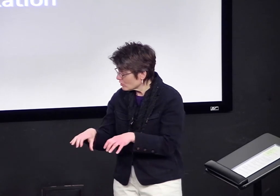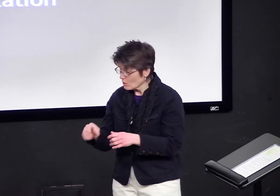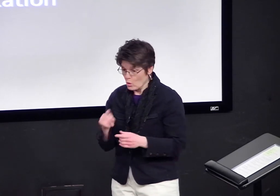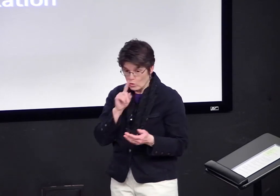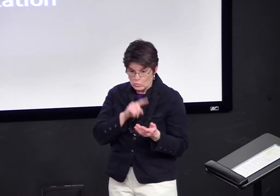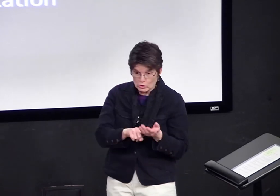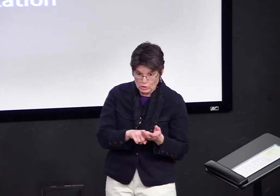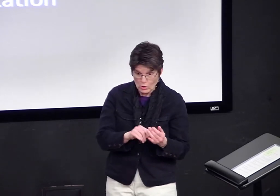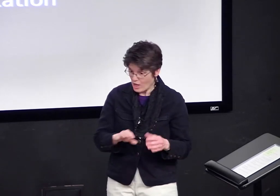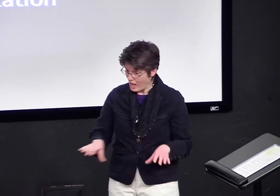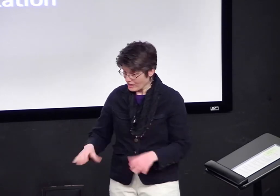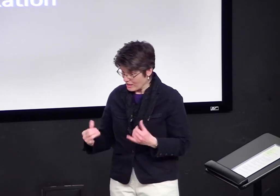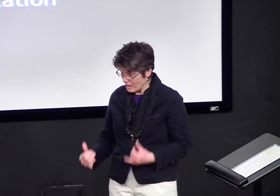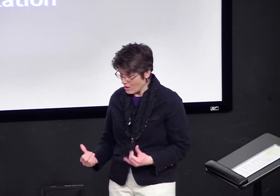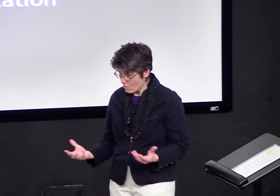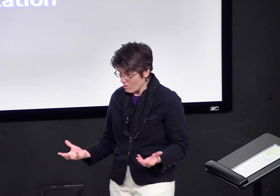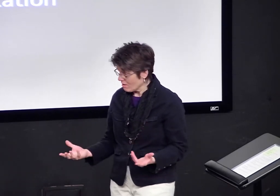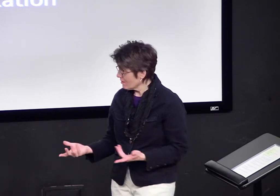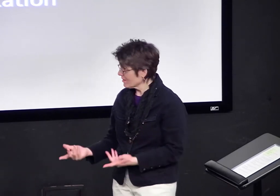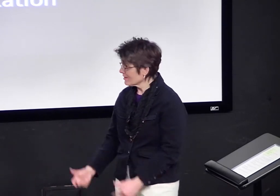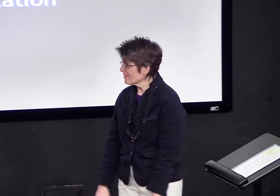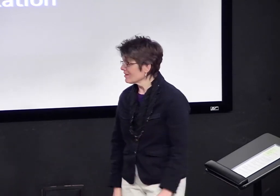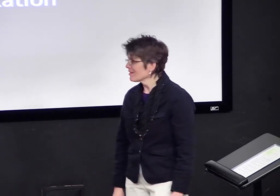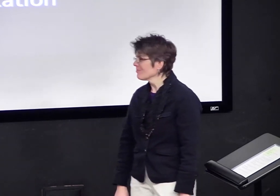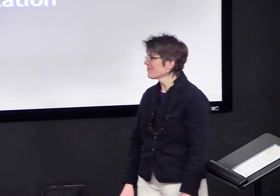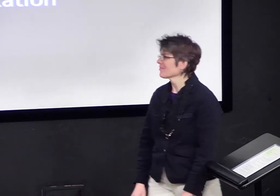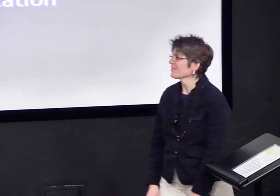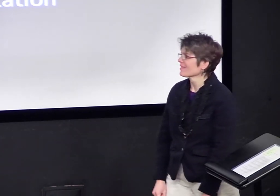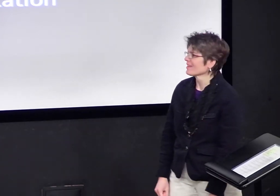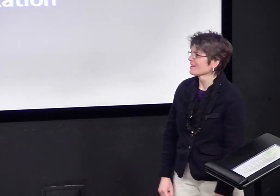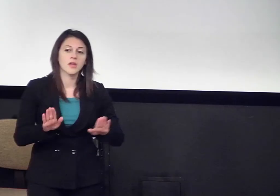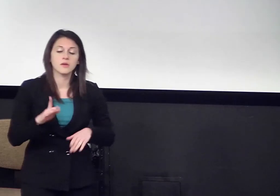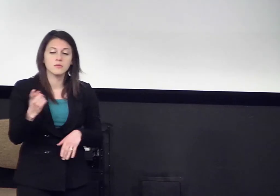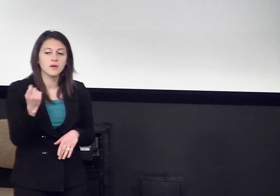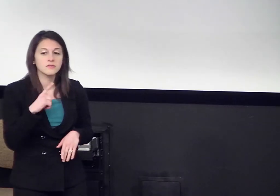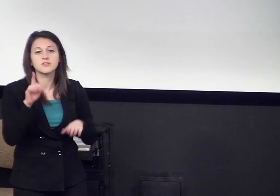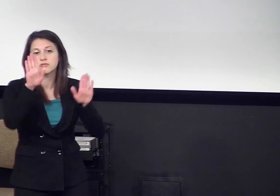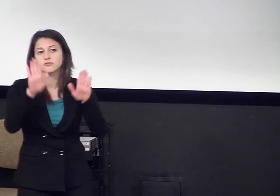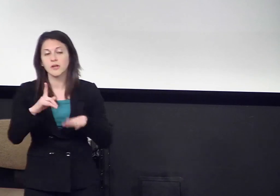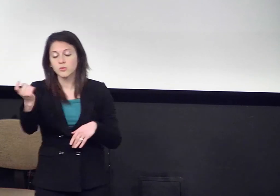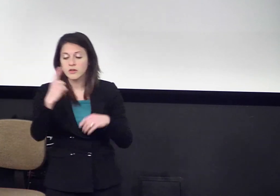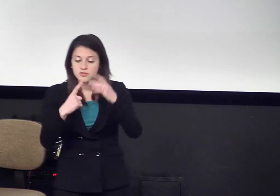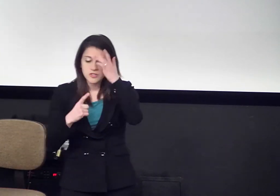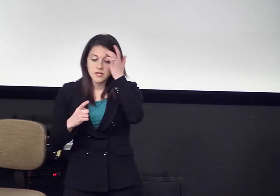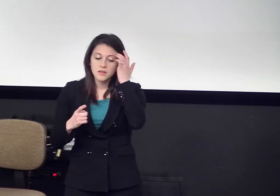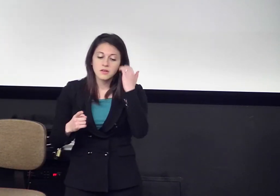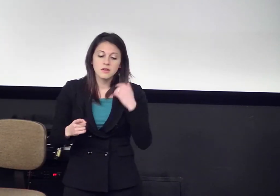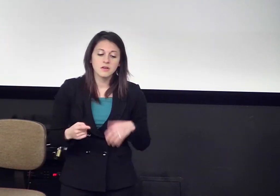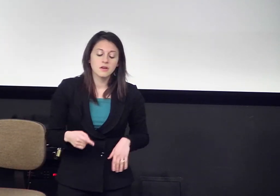Are they action items, or are there anything that you're doing right now? I think that's a great question.